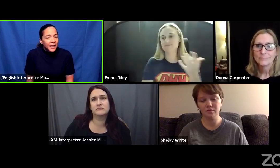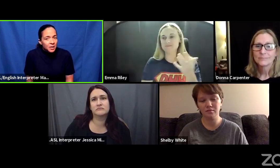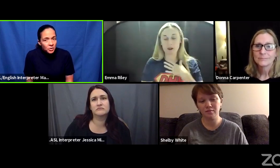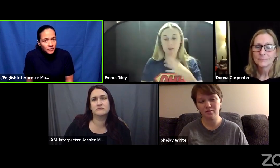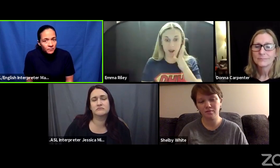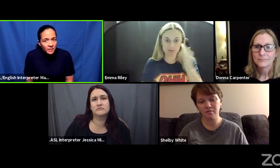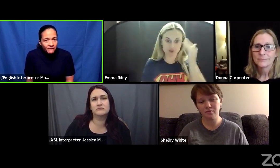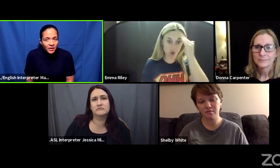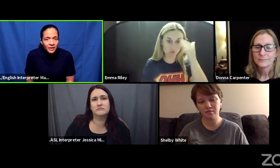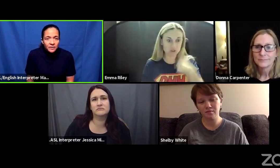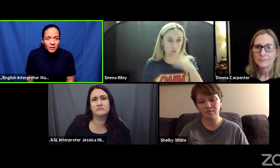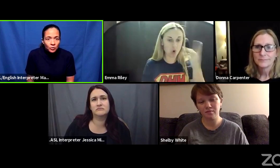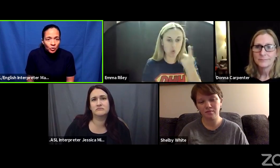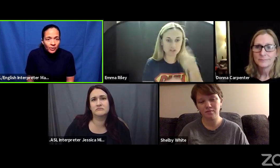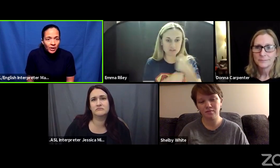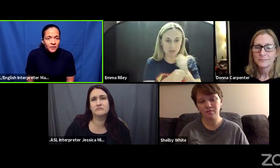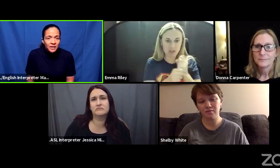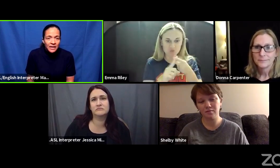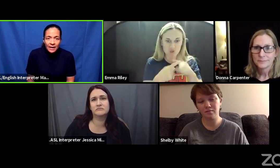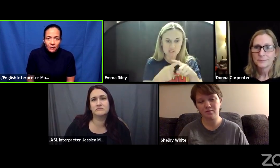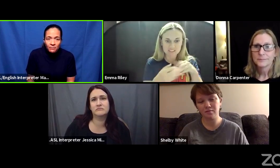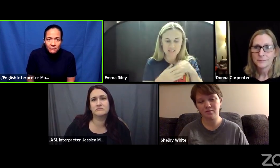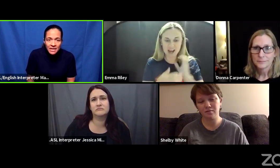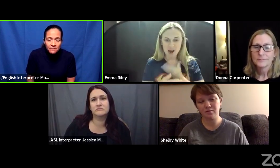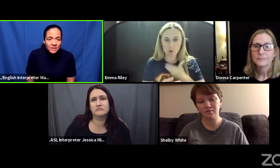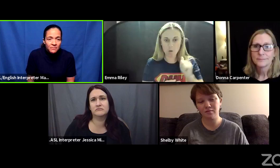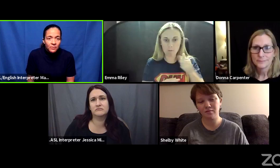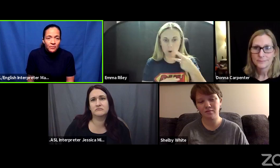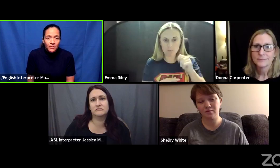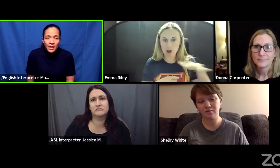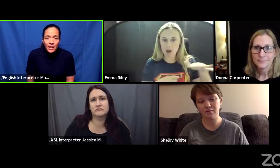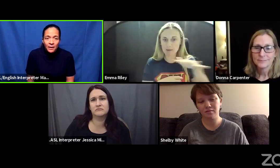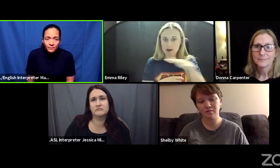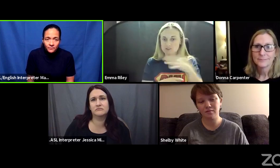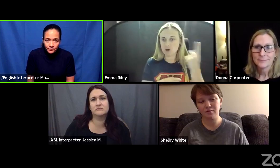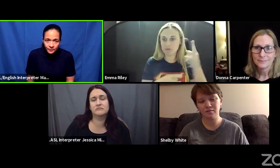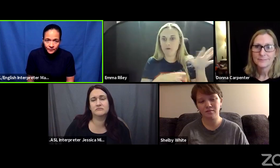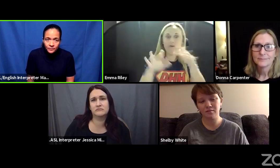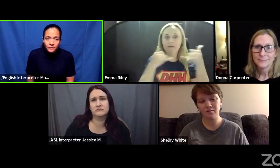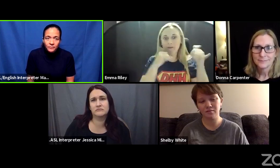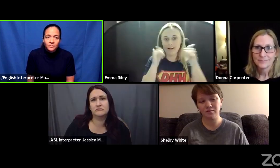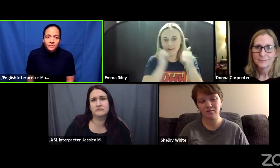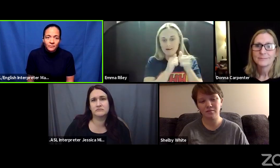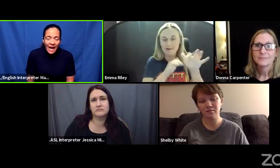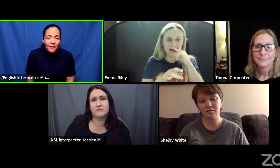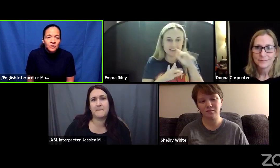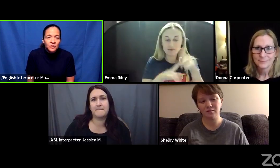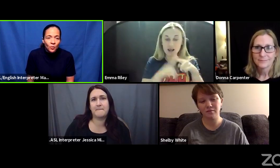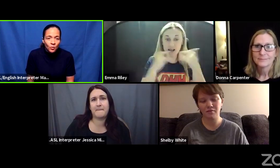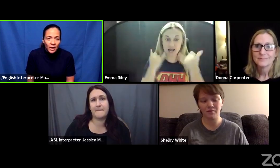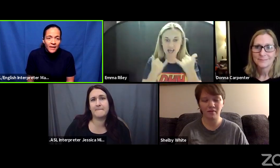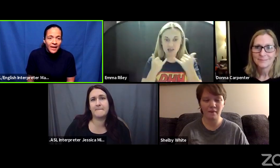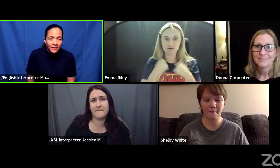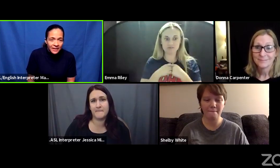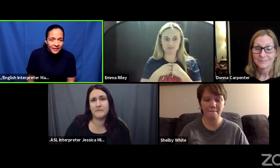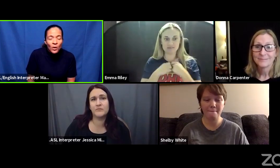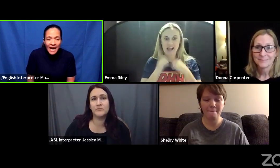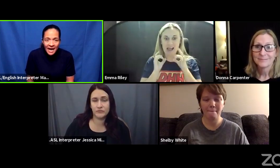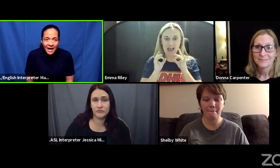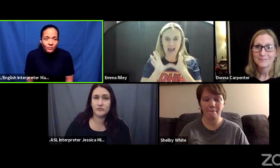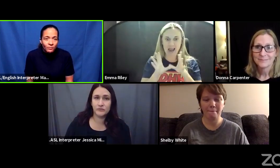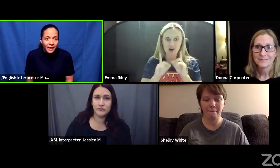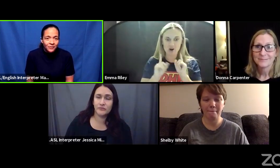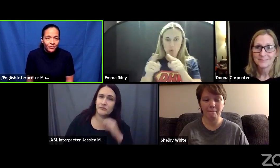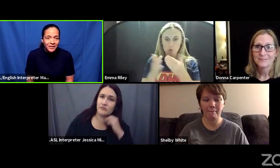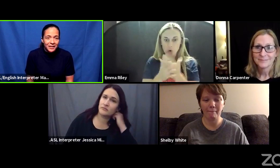because I used to be a very social person, get out and meet people. I was the one that